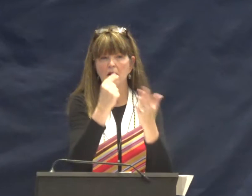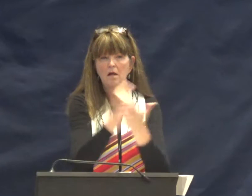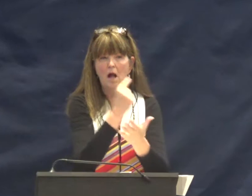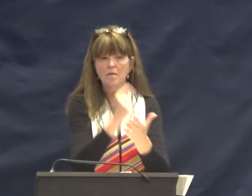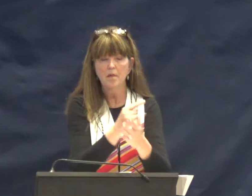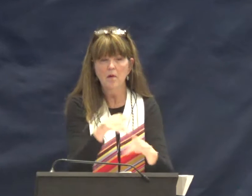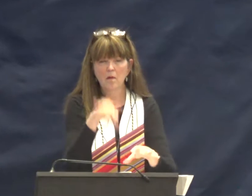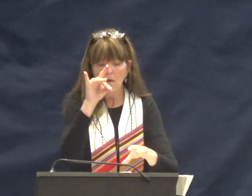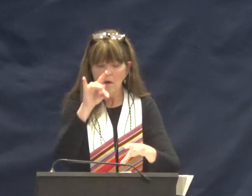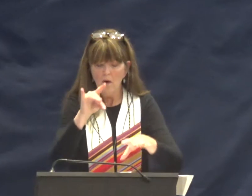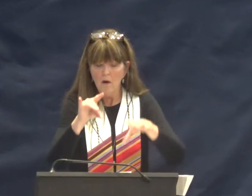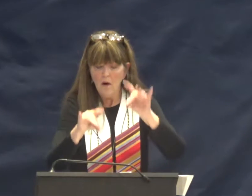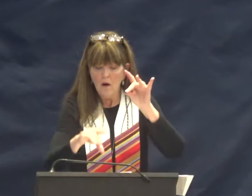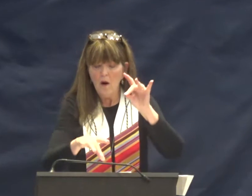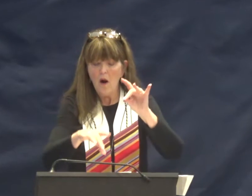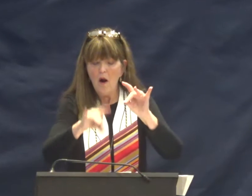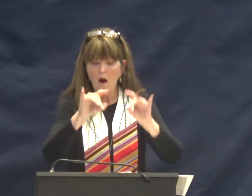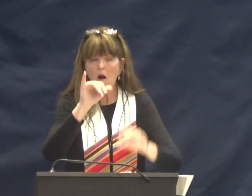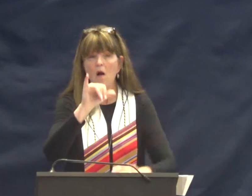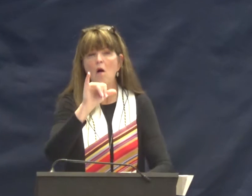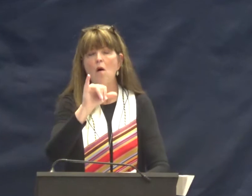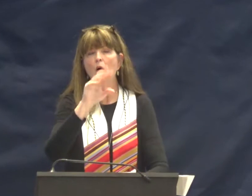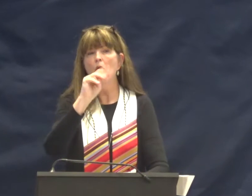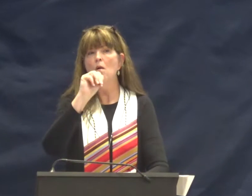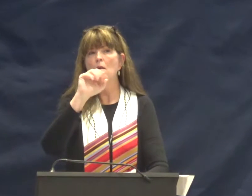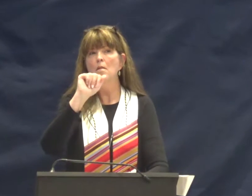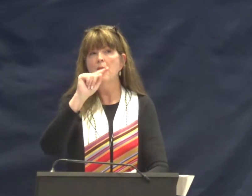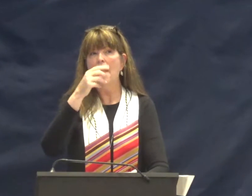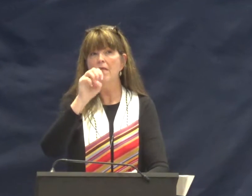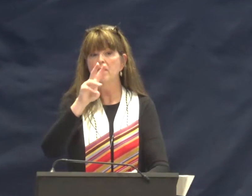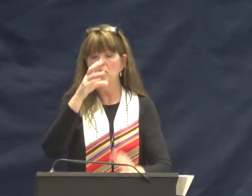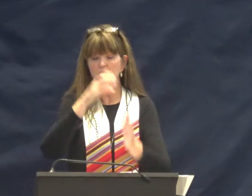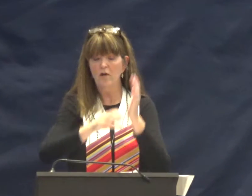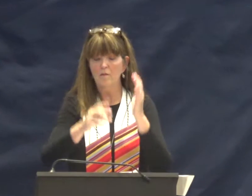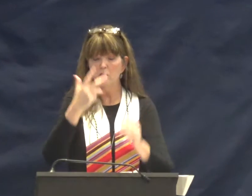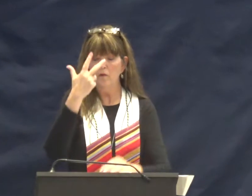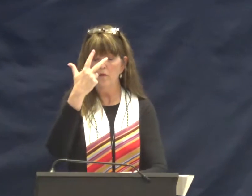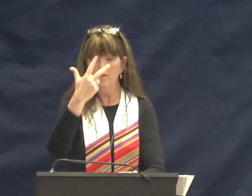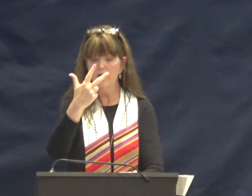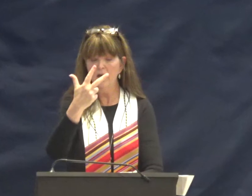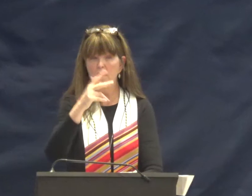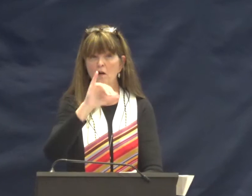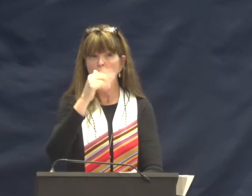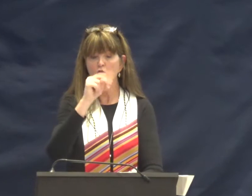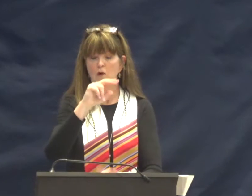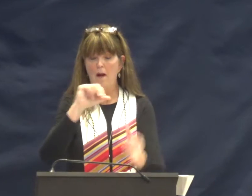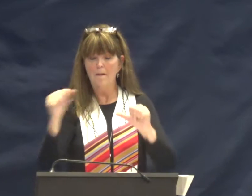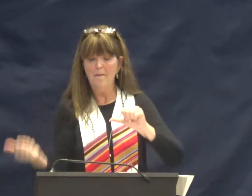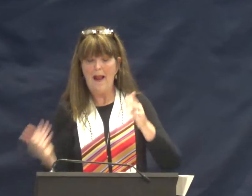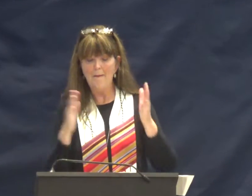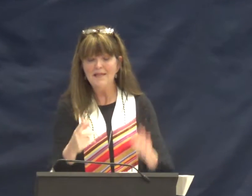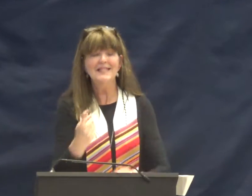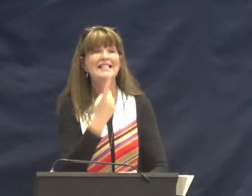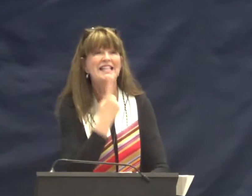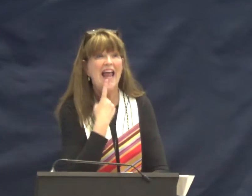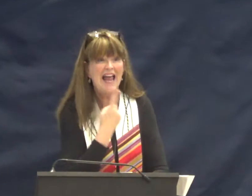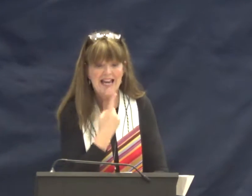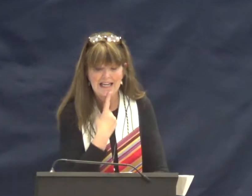And we see the word fire in the gospel several times. In Matthew chapter 3, John the